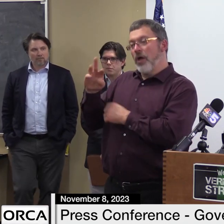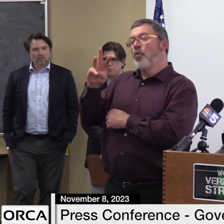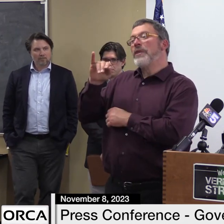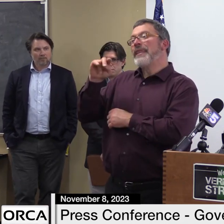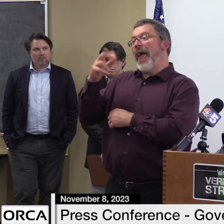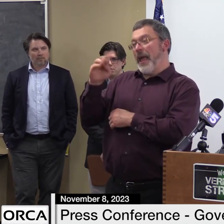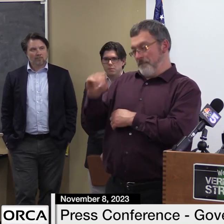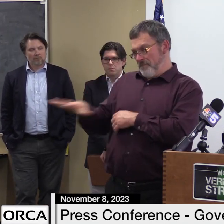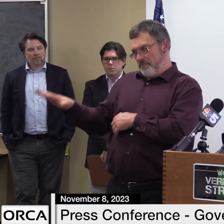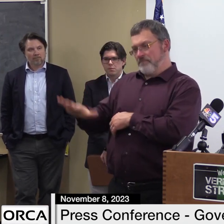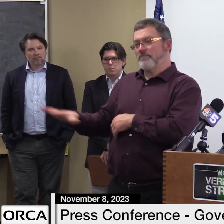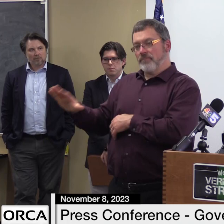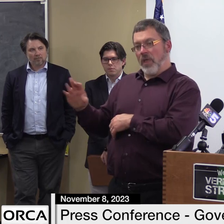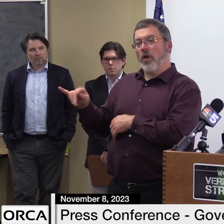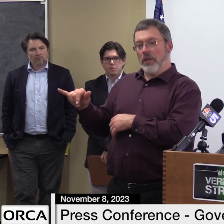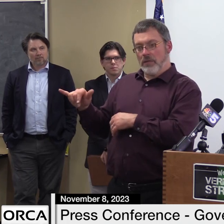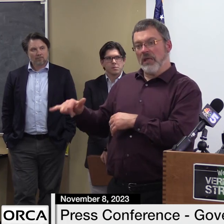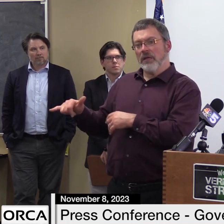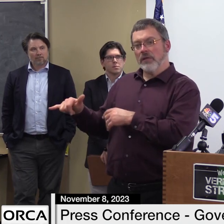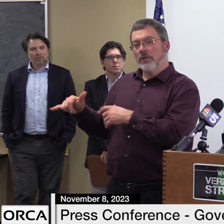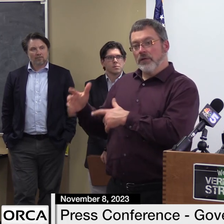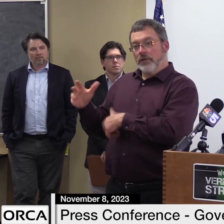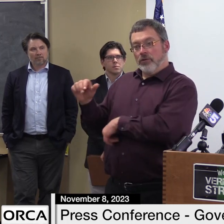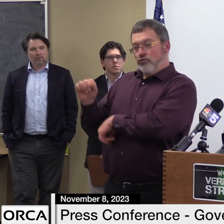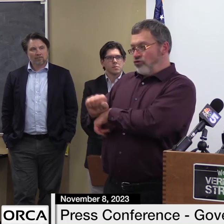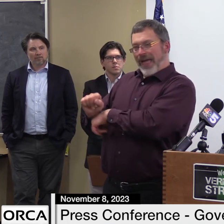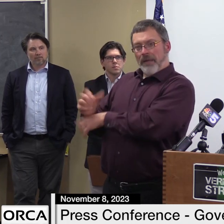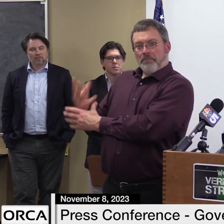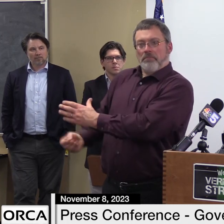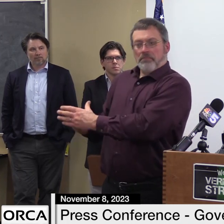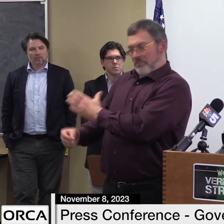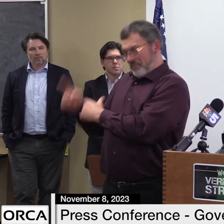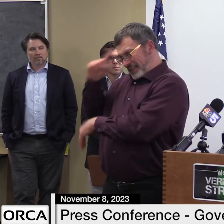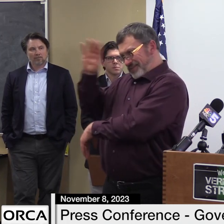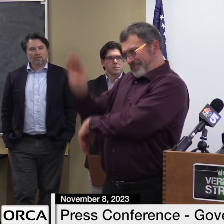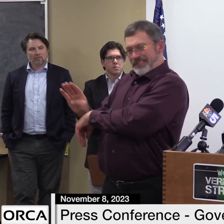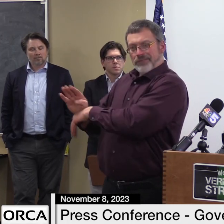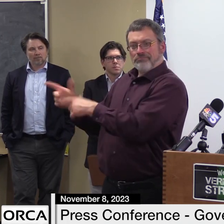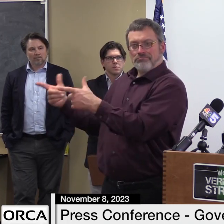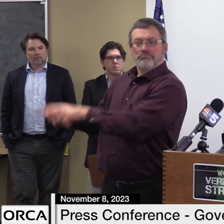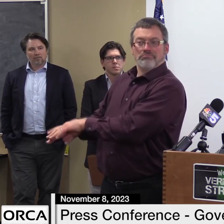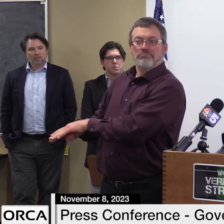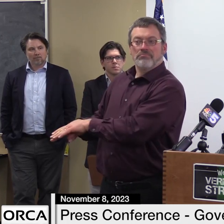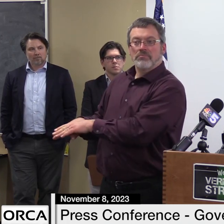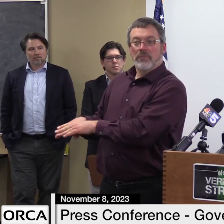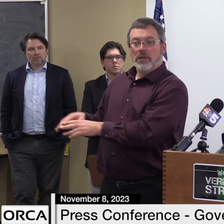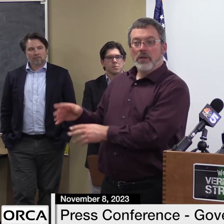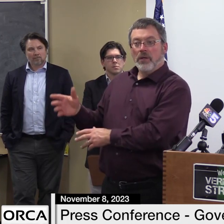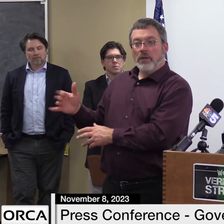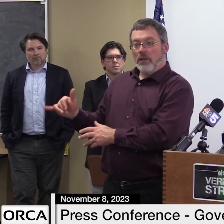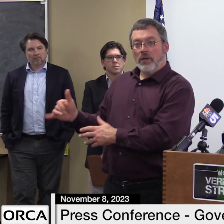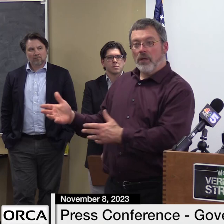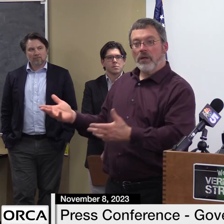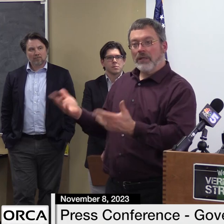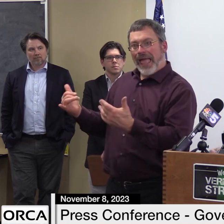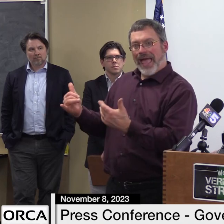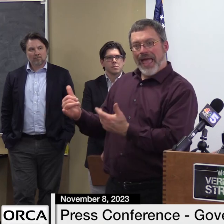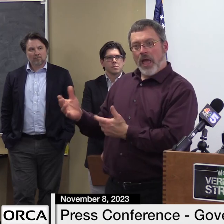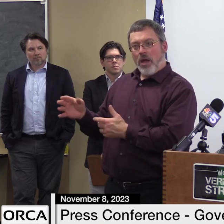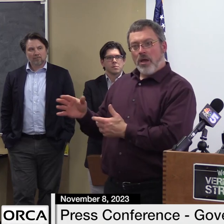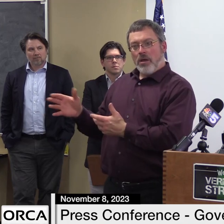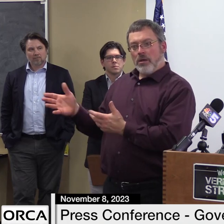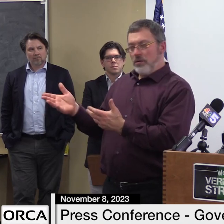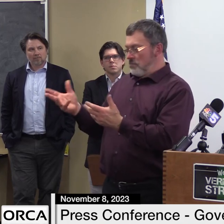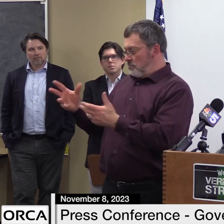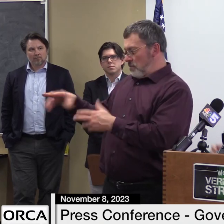correlation there with the number of jobs that were lost in that area, high paying positions. that were lost in that area to